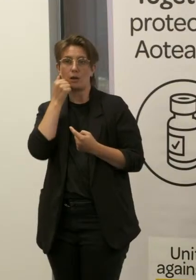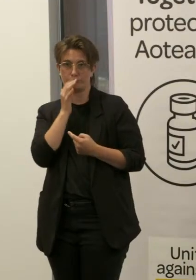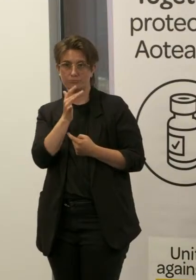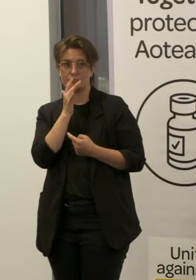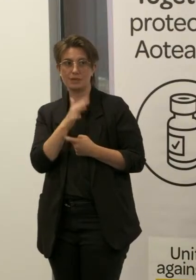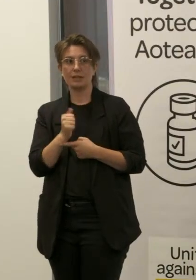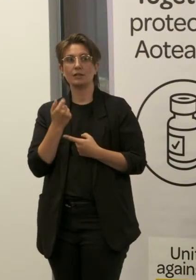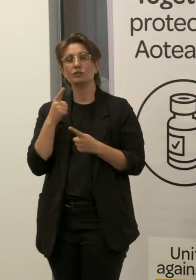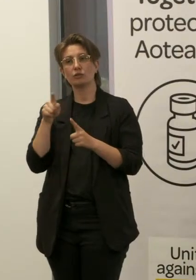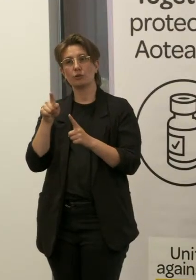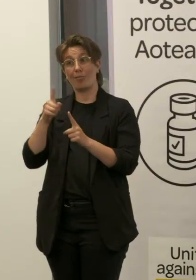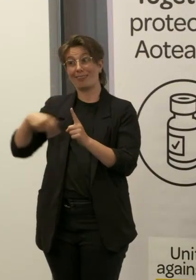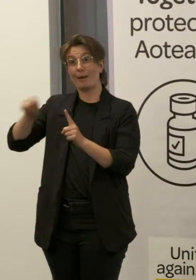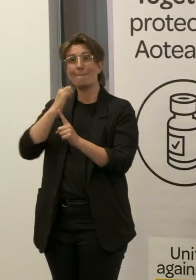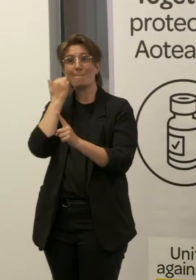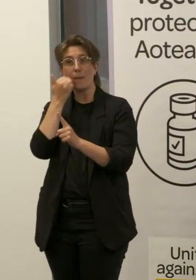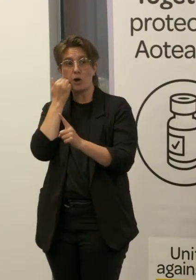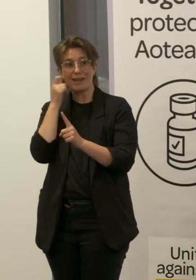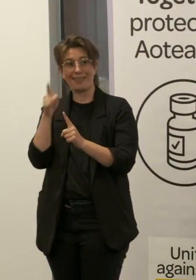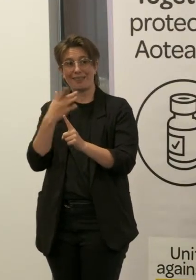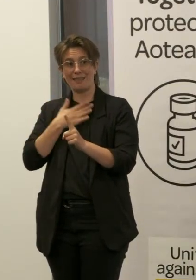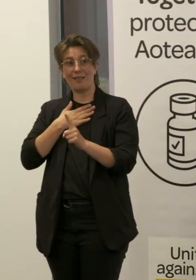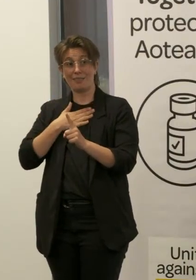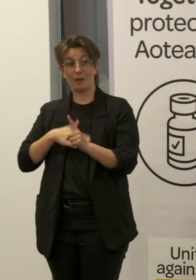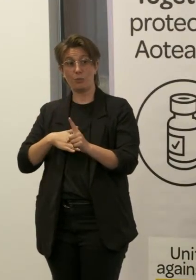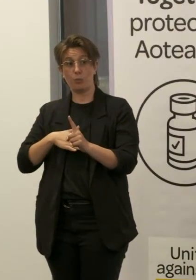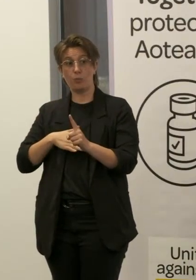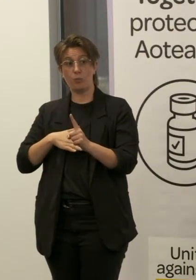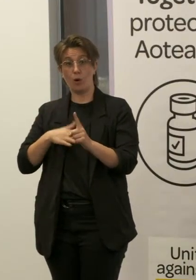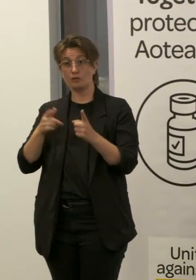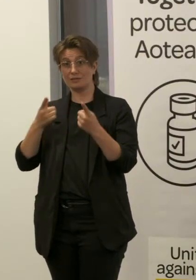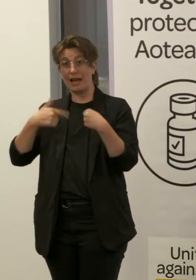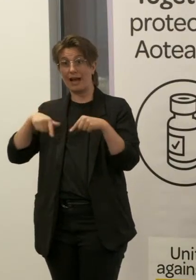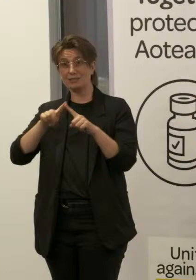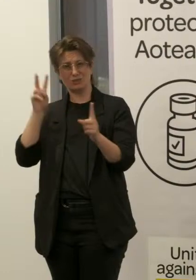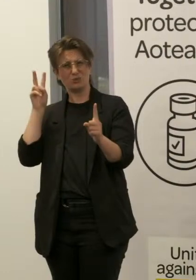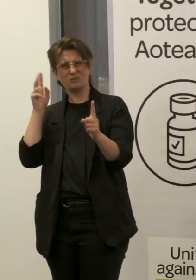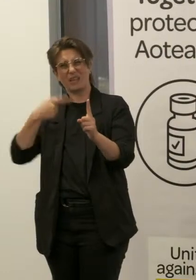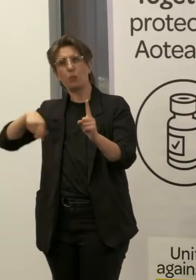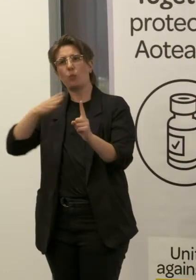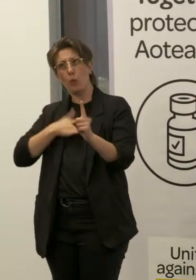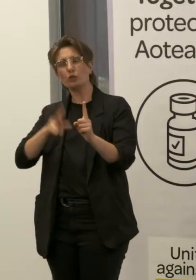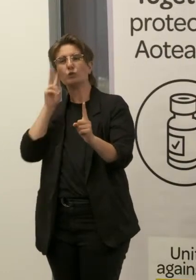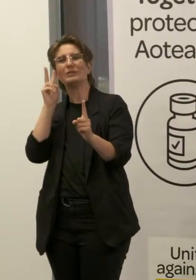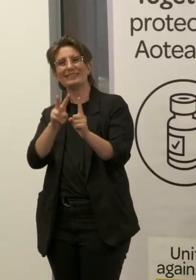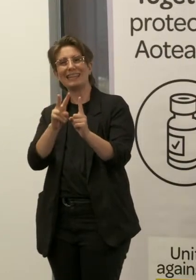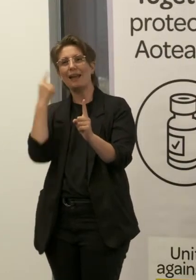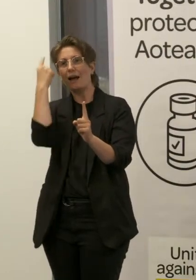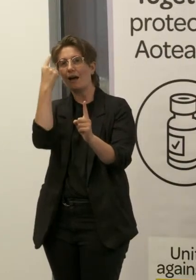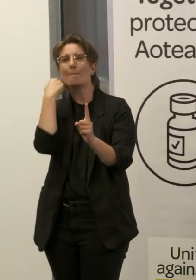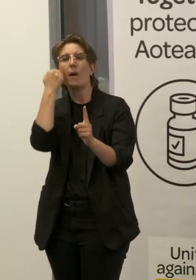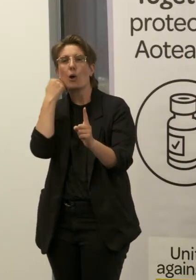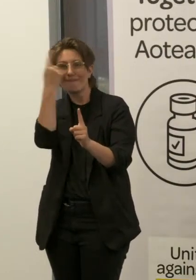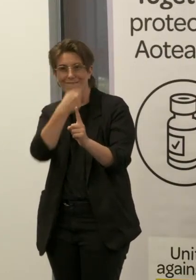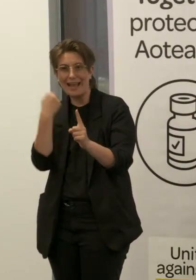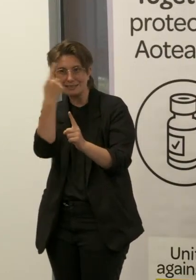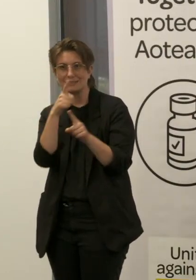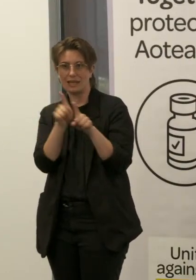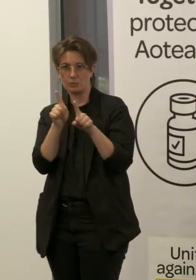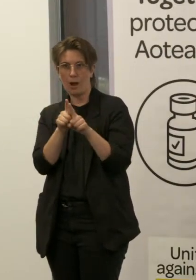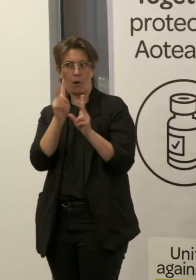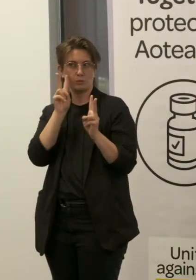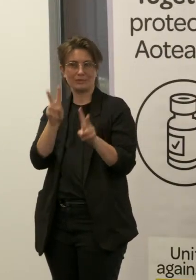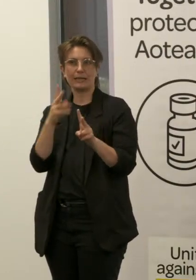pirangi koutou katoa, he whakarongo ki ngā kanohi Māori. So we're not hearing those messages from us, and we're having